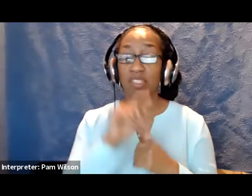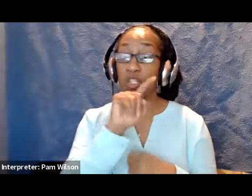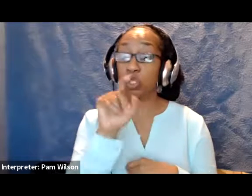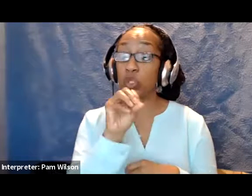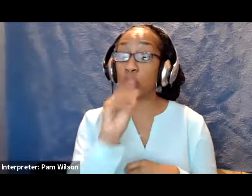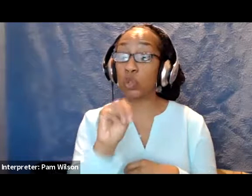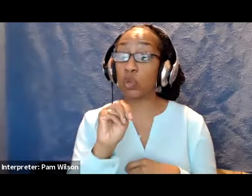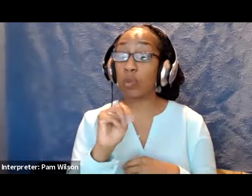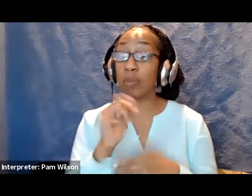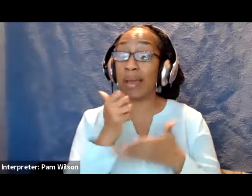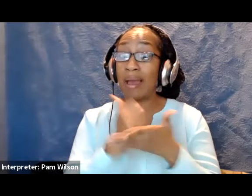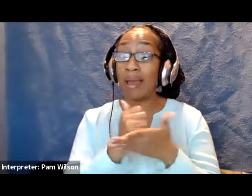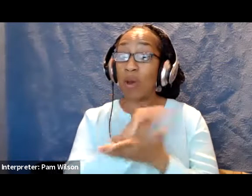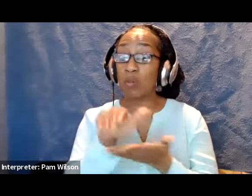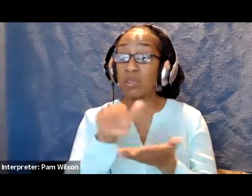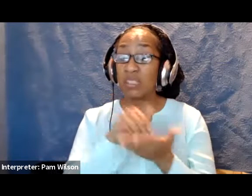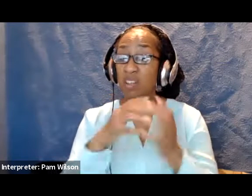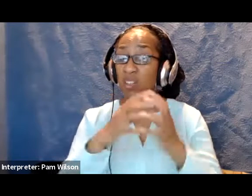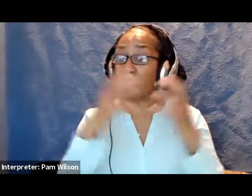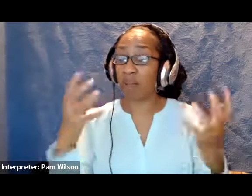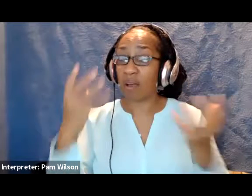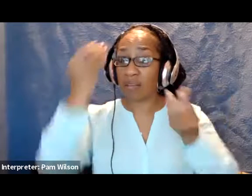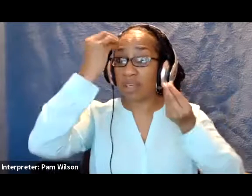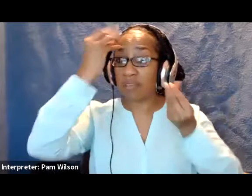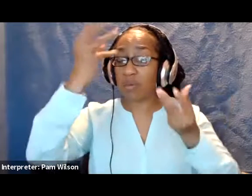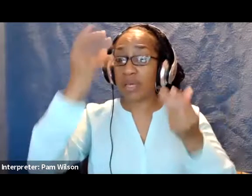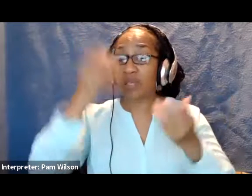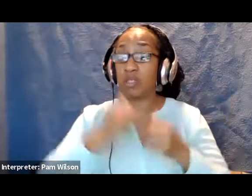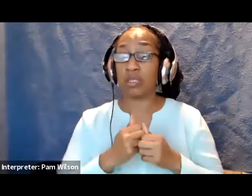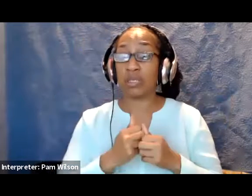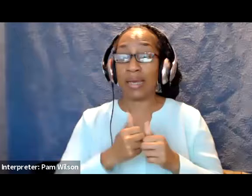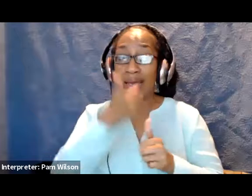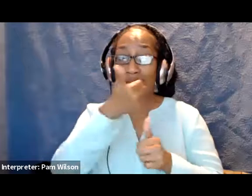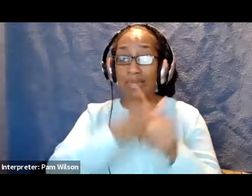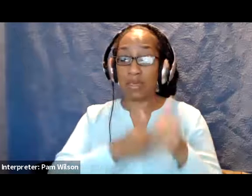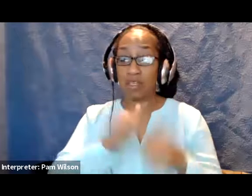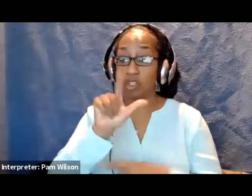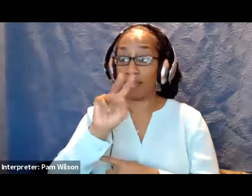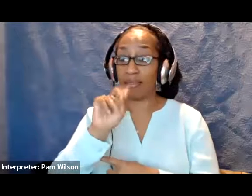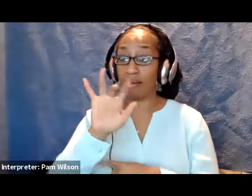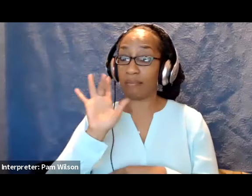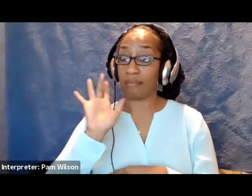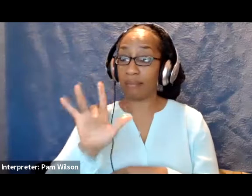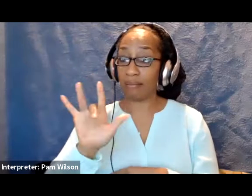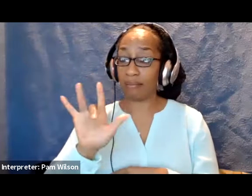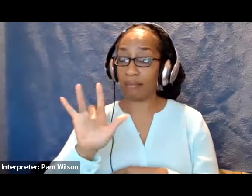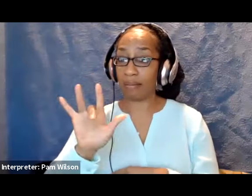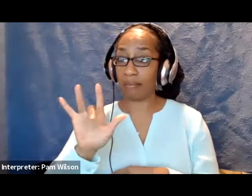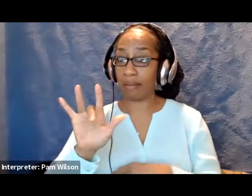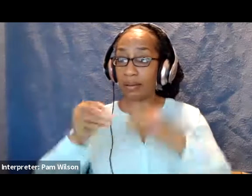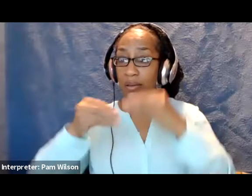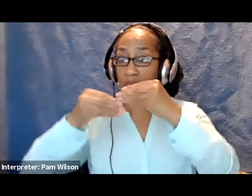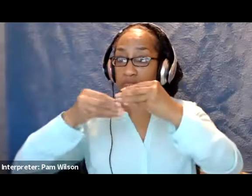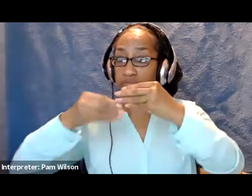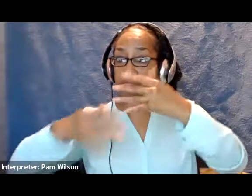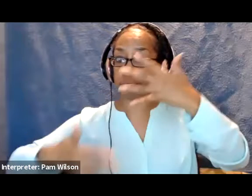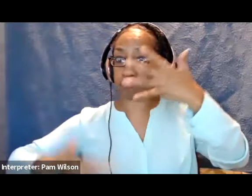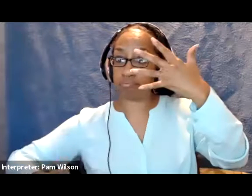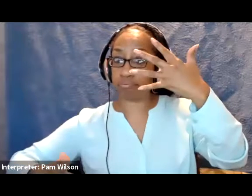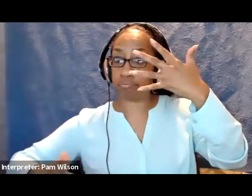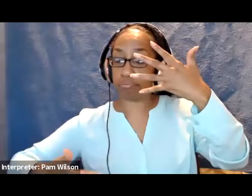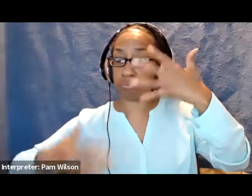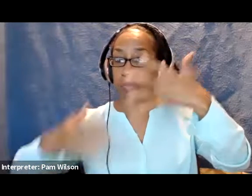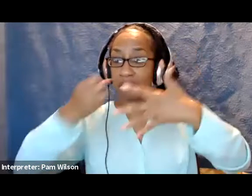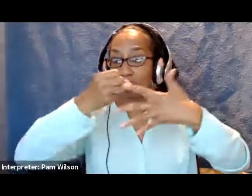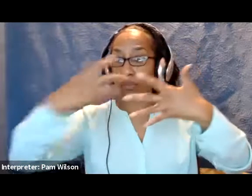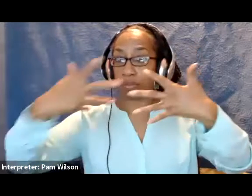lot of information. And within each of these links that you click, there's probably 5 to 10 more links you